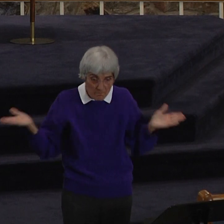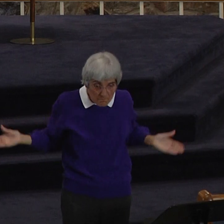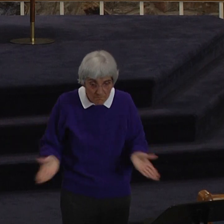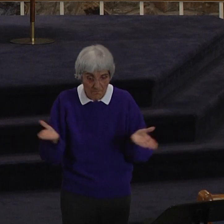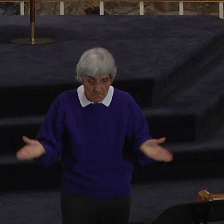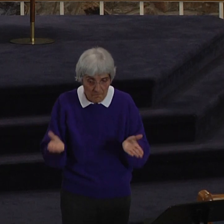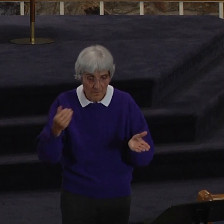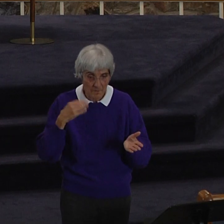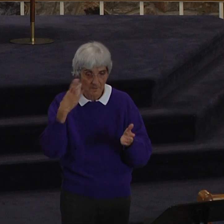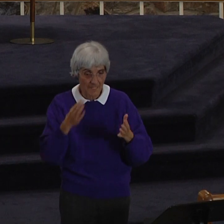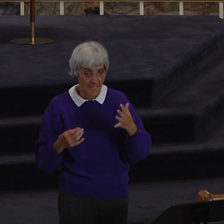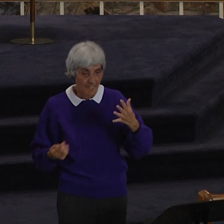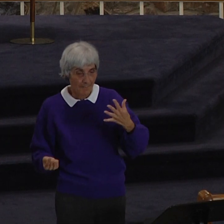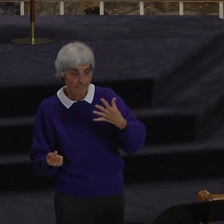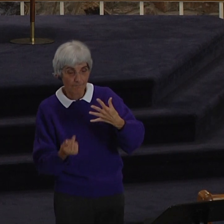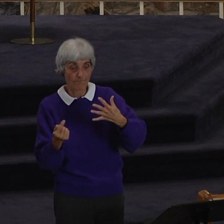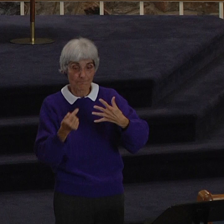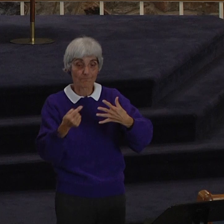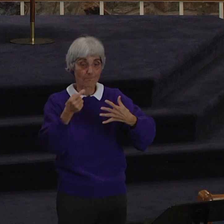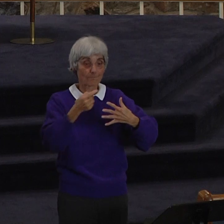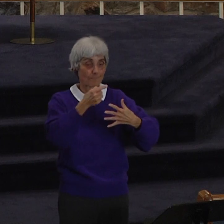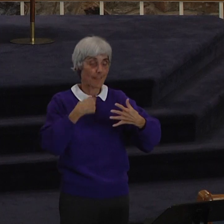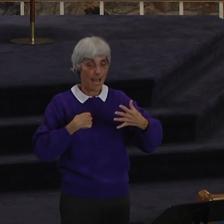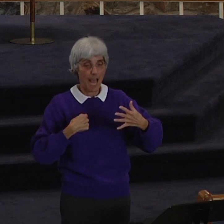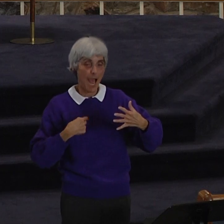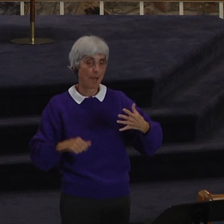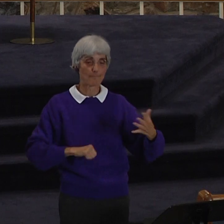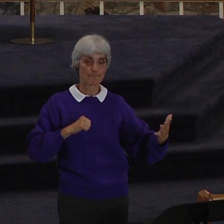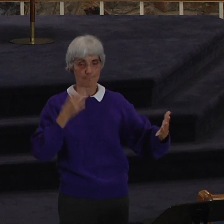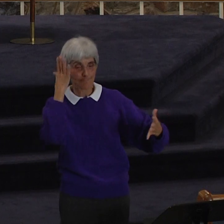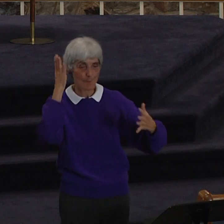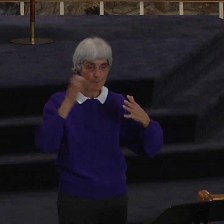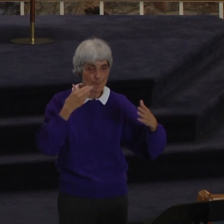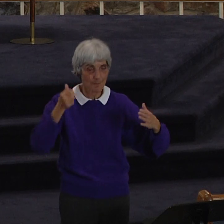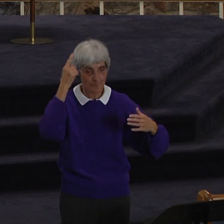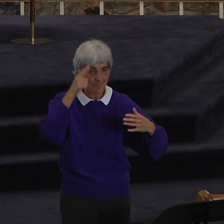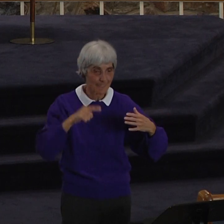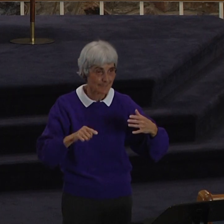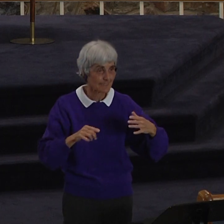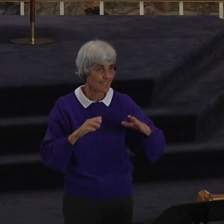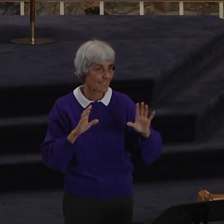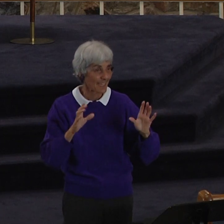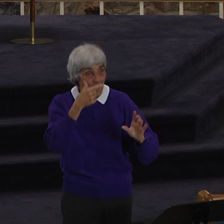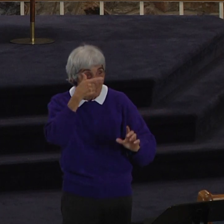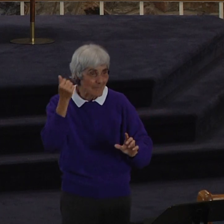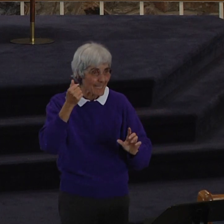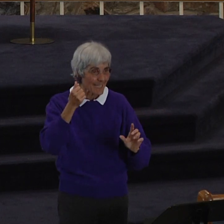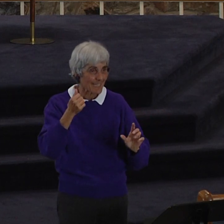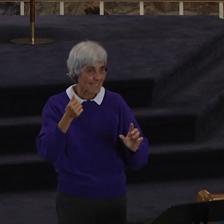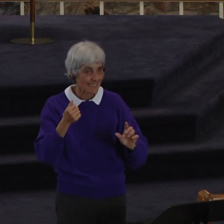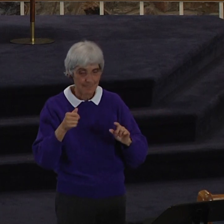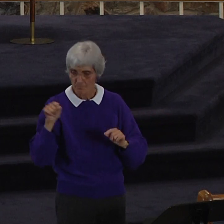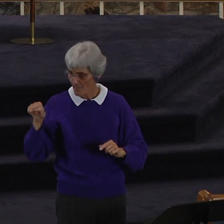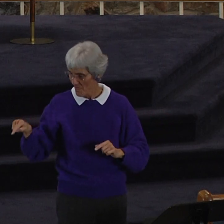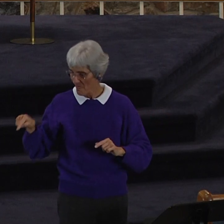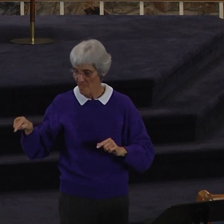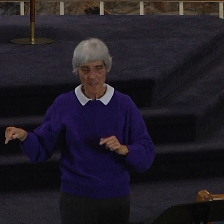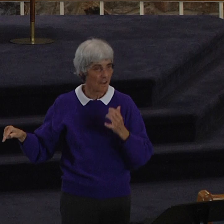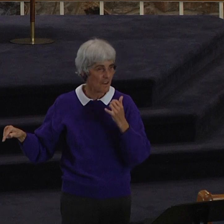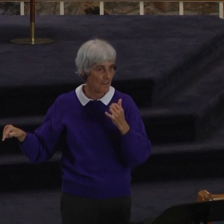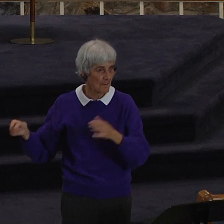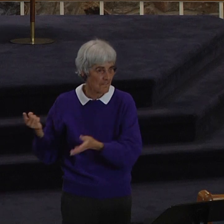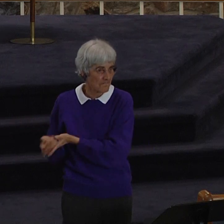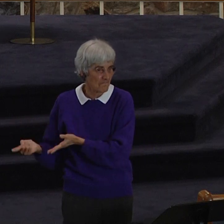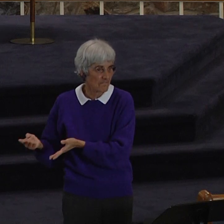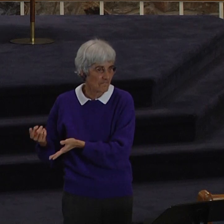pushing their subordinates out front and saying things aren't going right because of them.